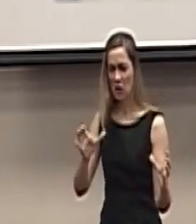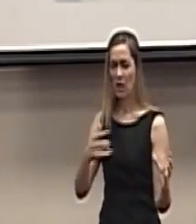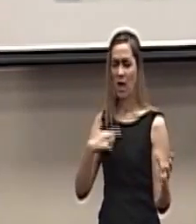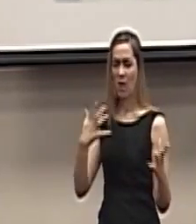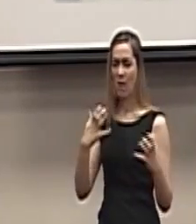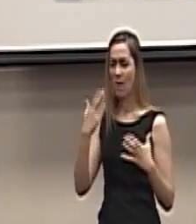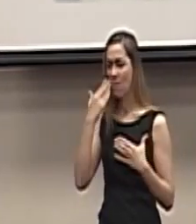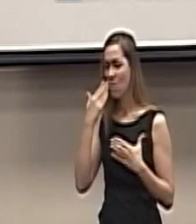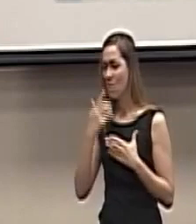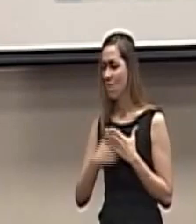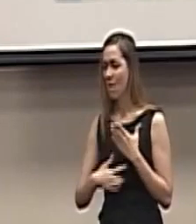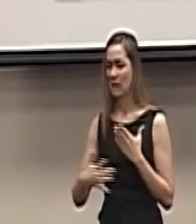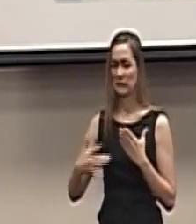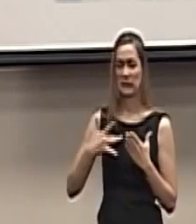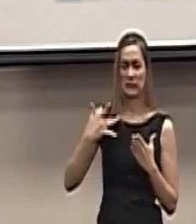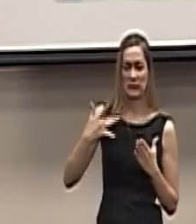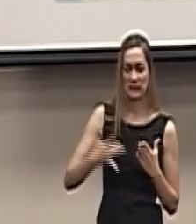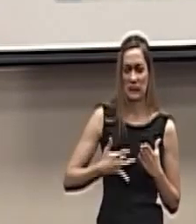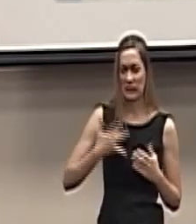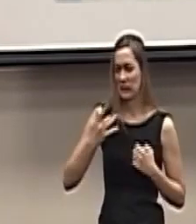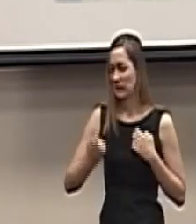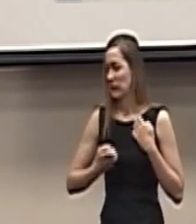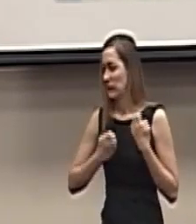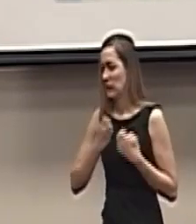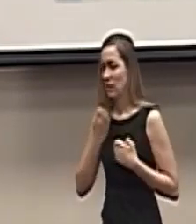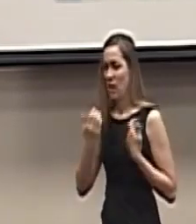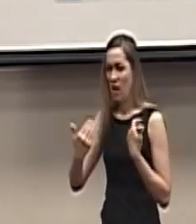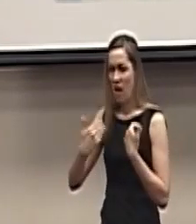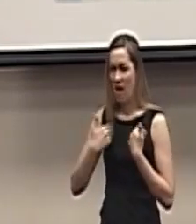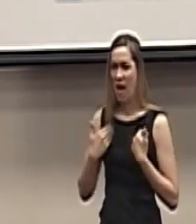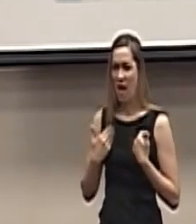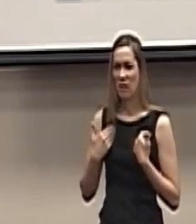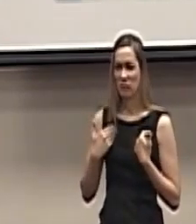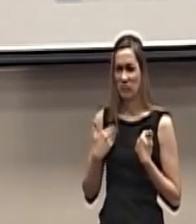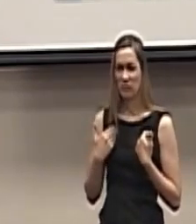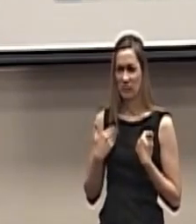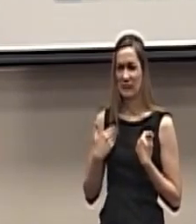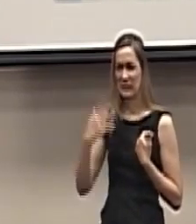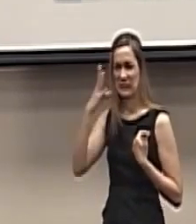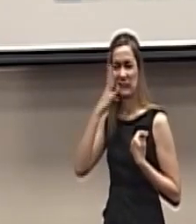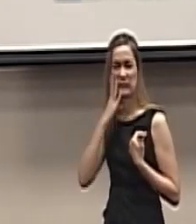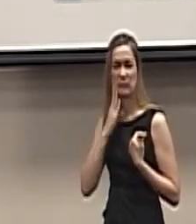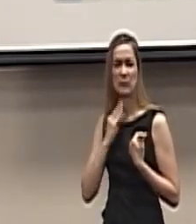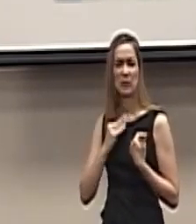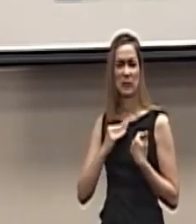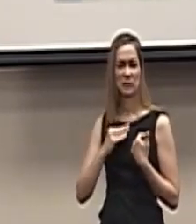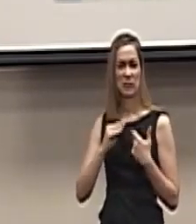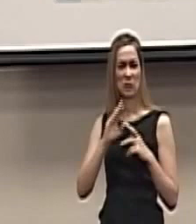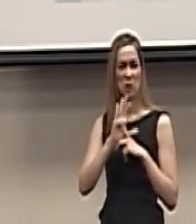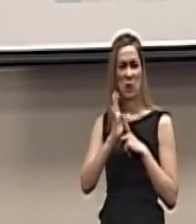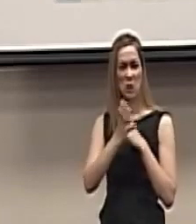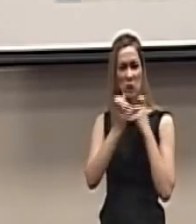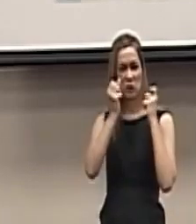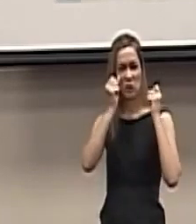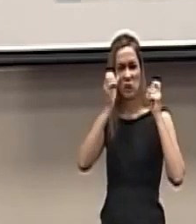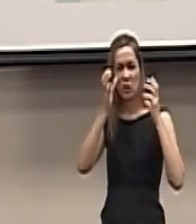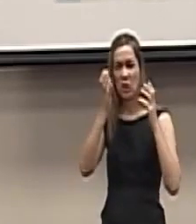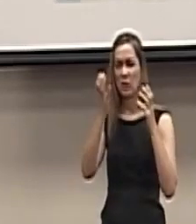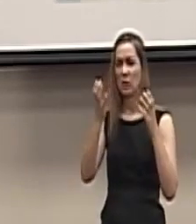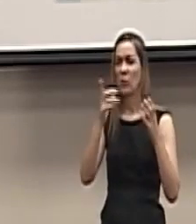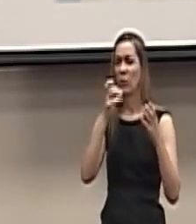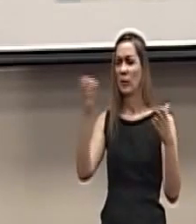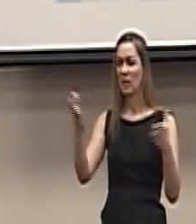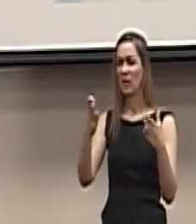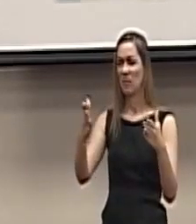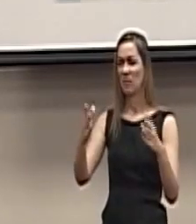are the emotions, what are the feelings that you had going through culture shock? Just out of curiosity, who here has ever gone on a long-term mission